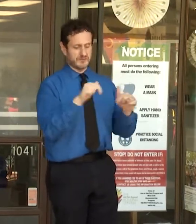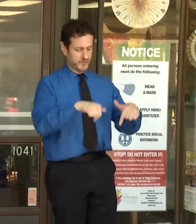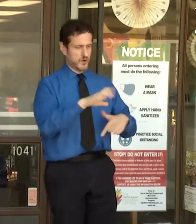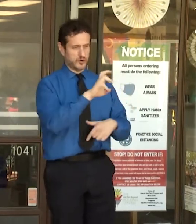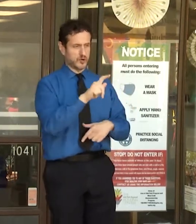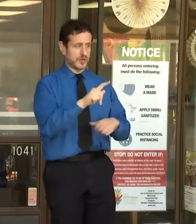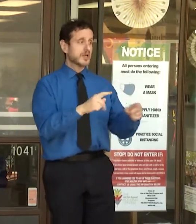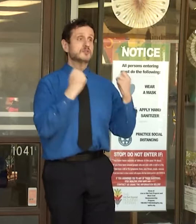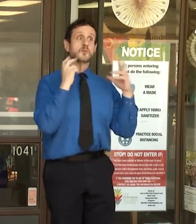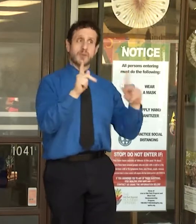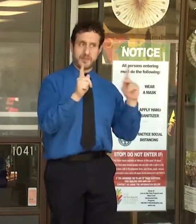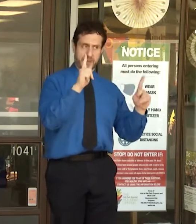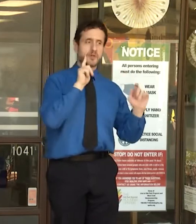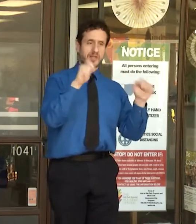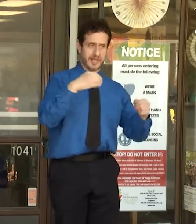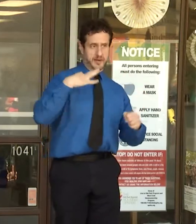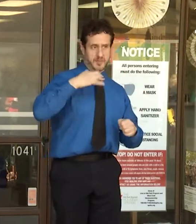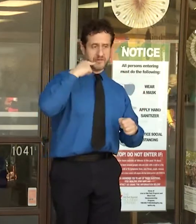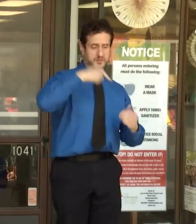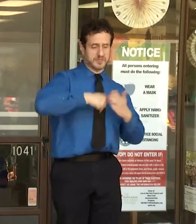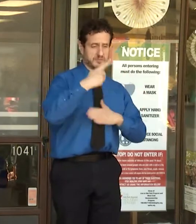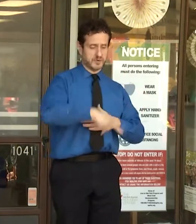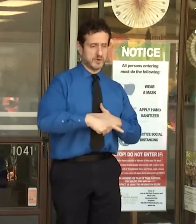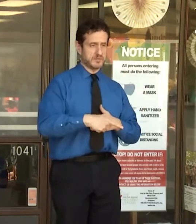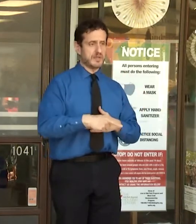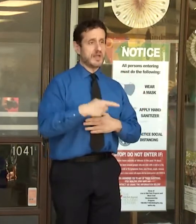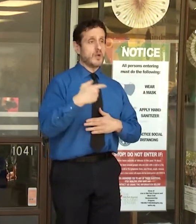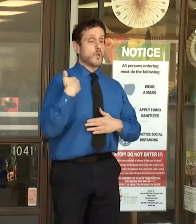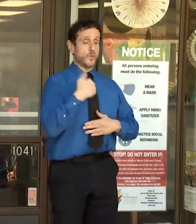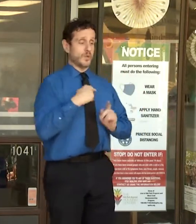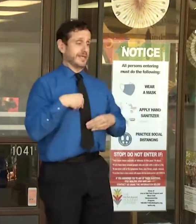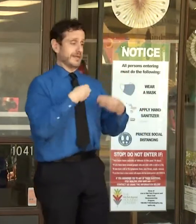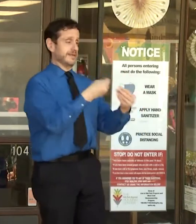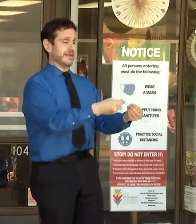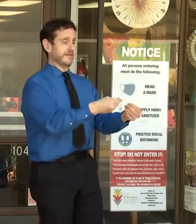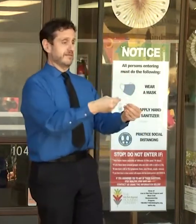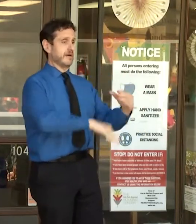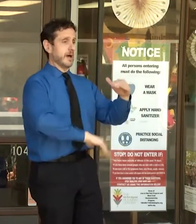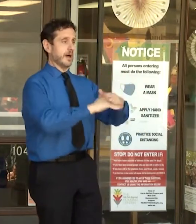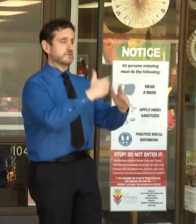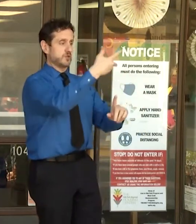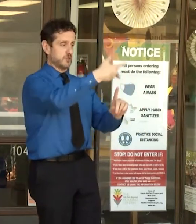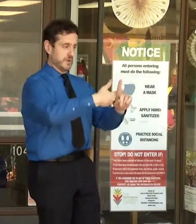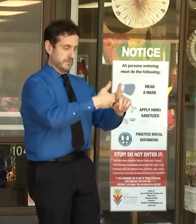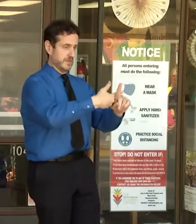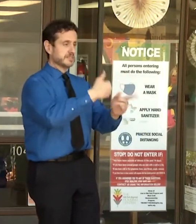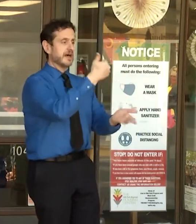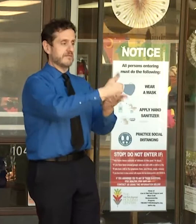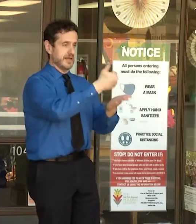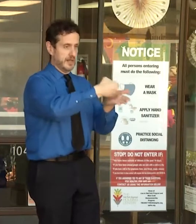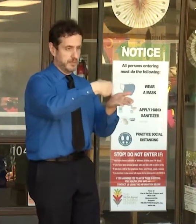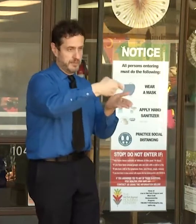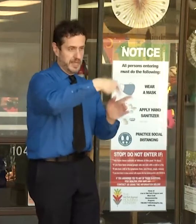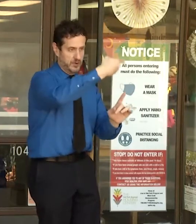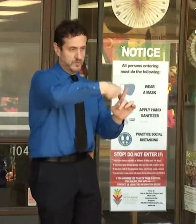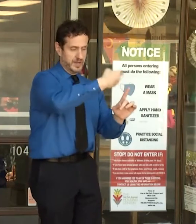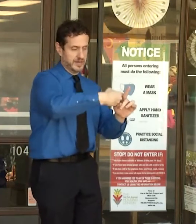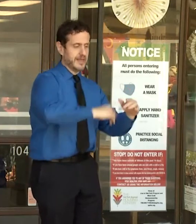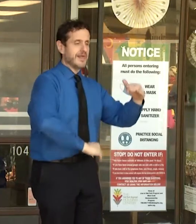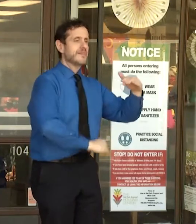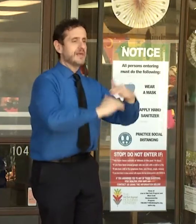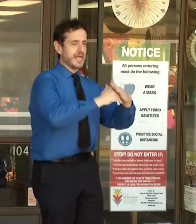program. You can get up to 3 months of rental assistance, and the cap is